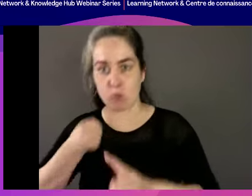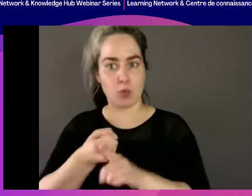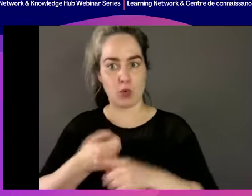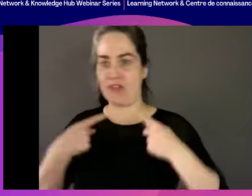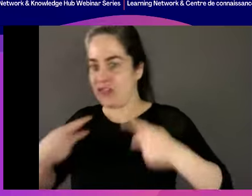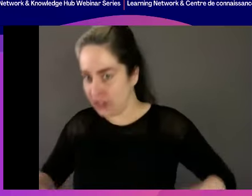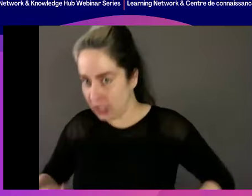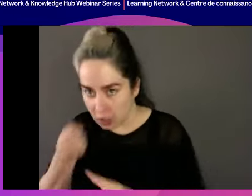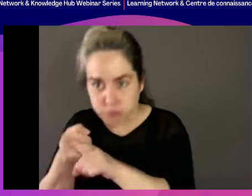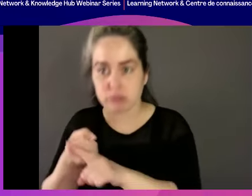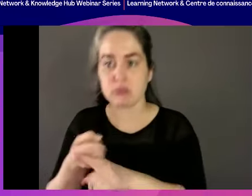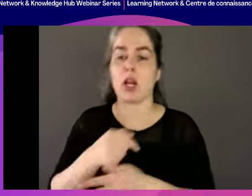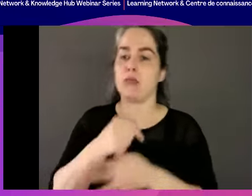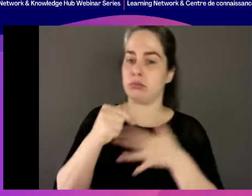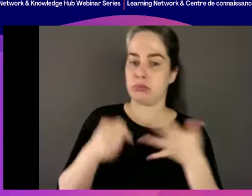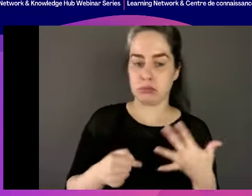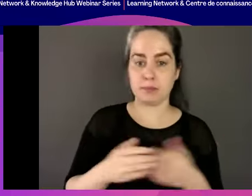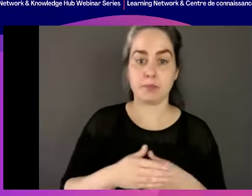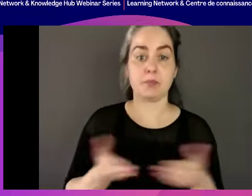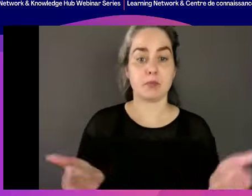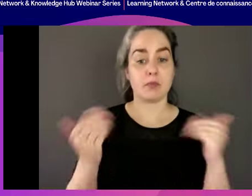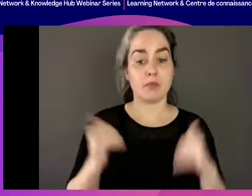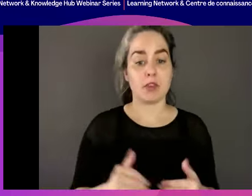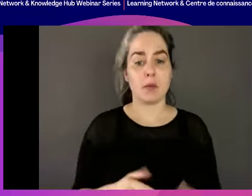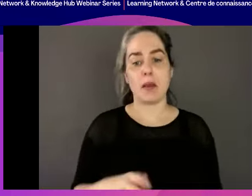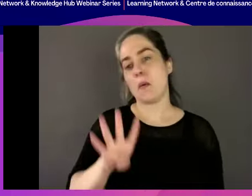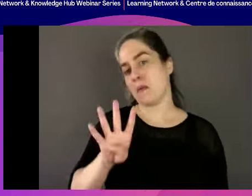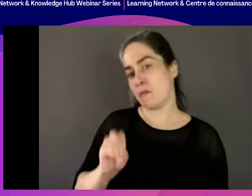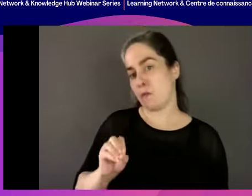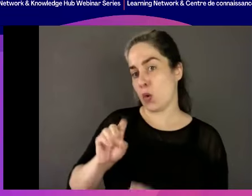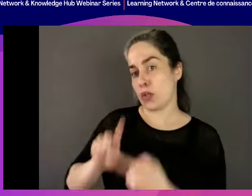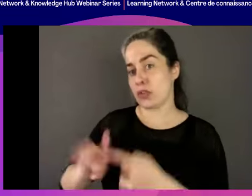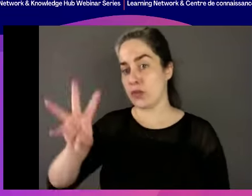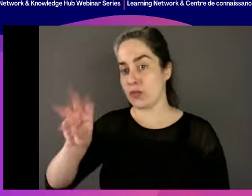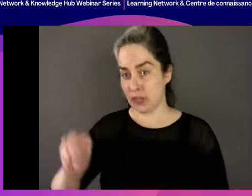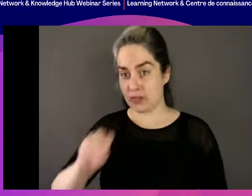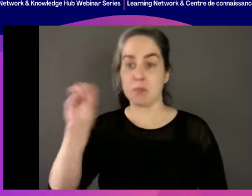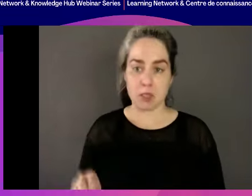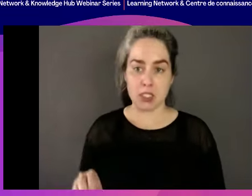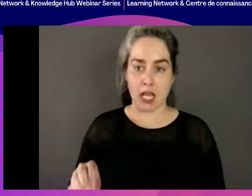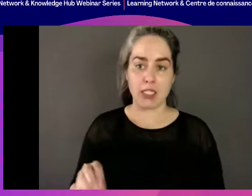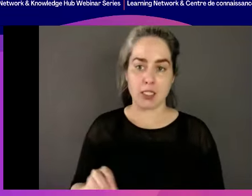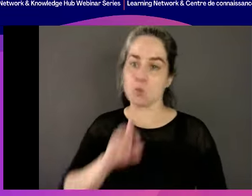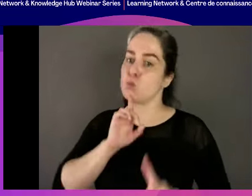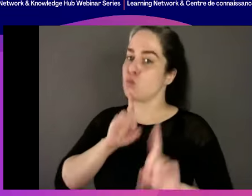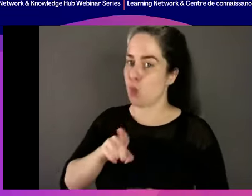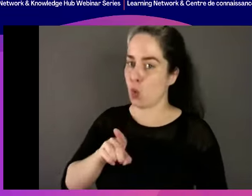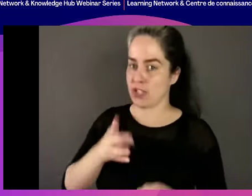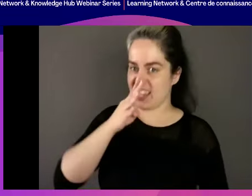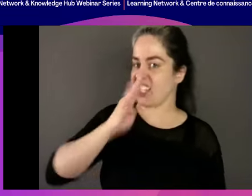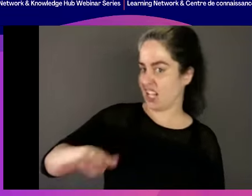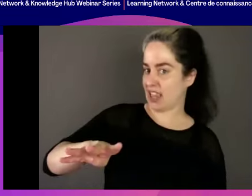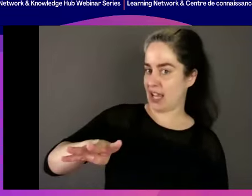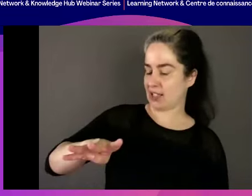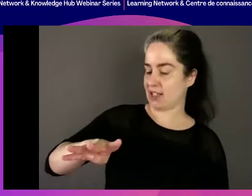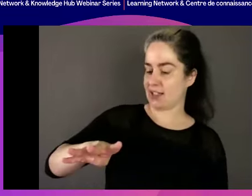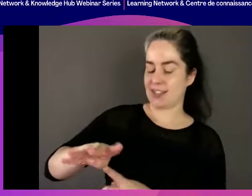smaller proportions, about between 40 and 50 reporting harms associated with neglect, but that's